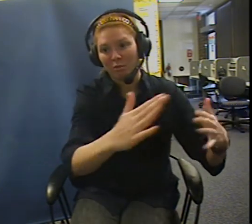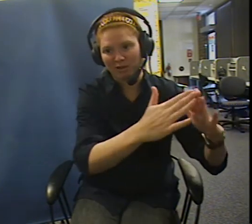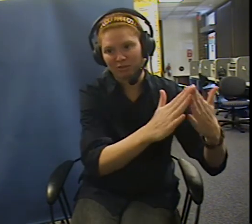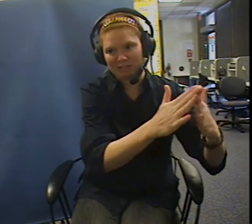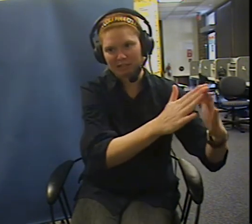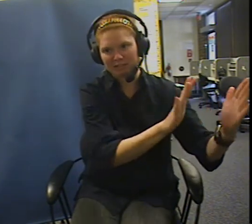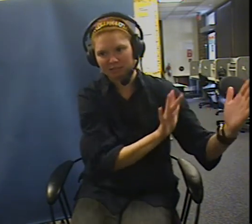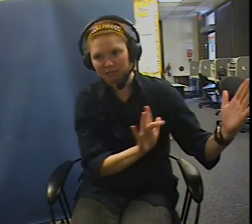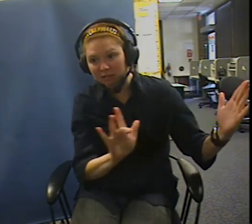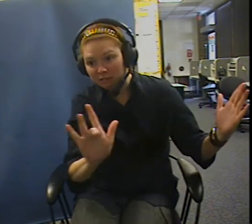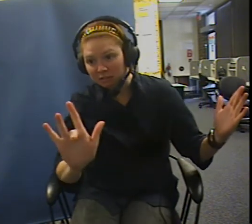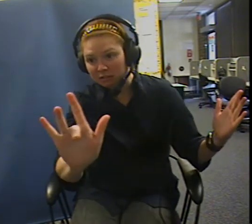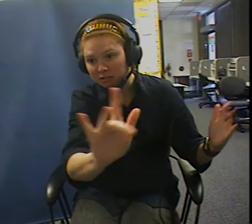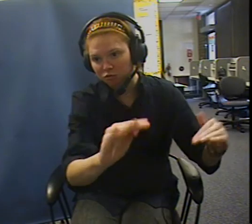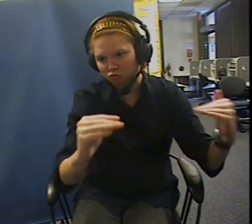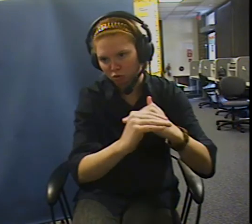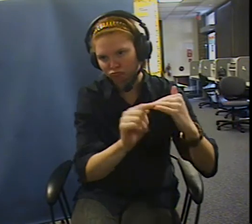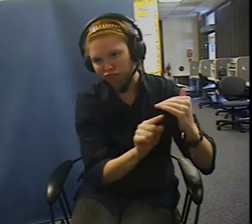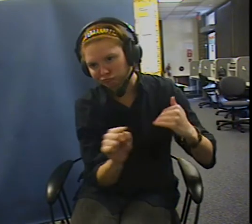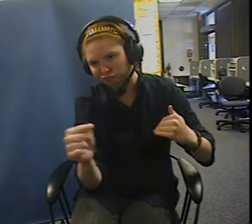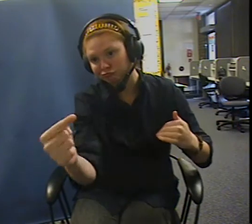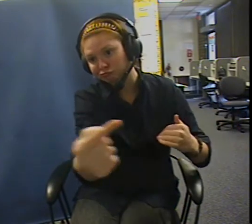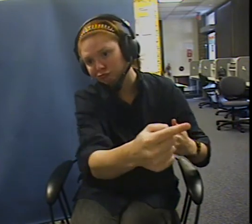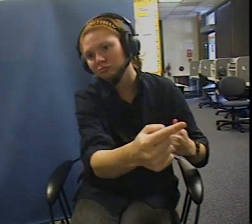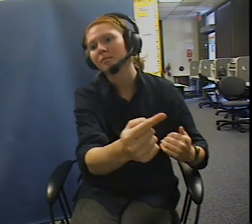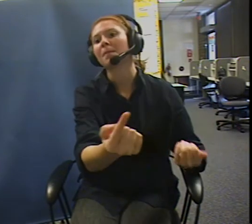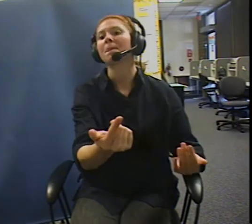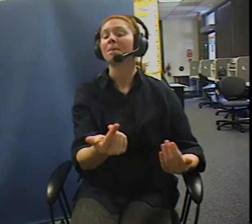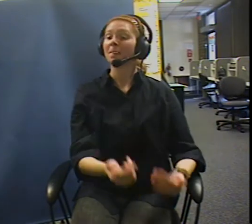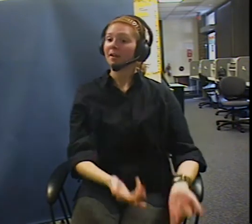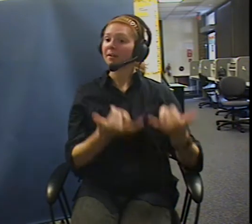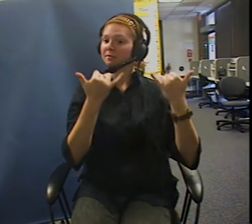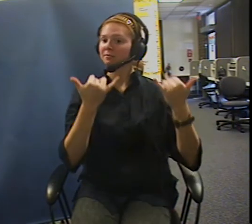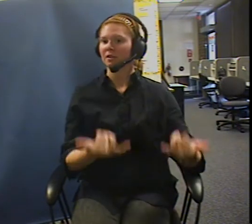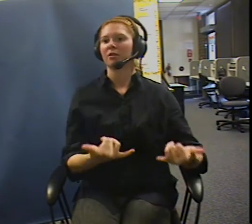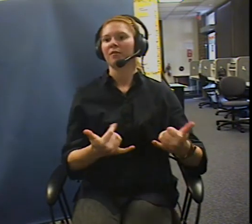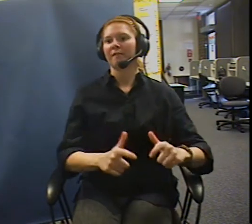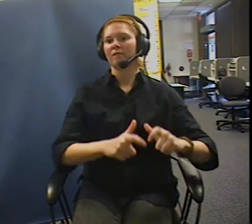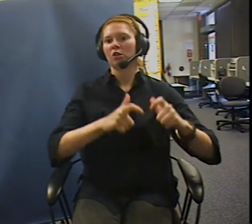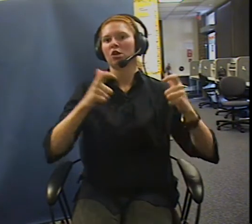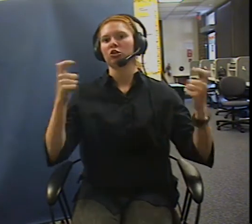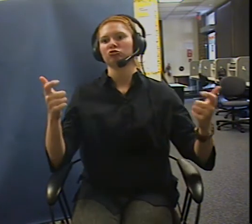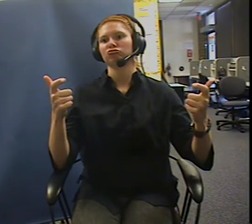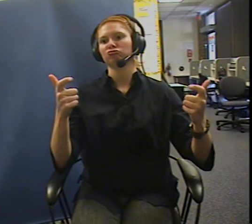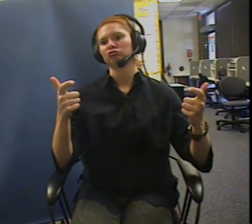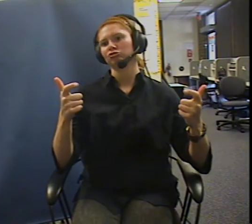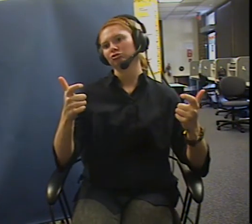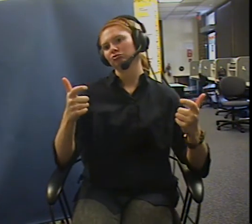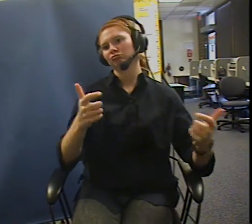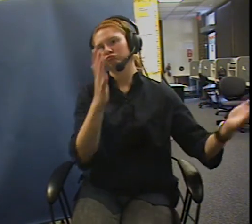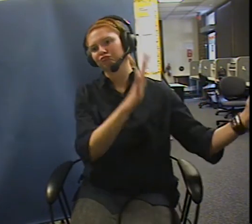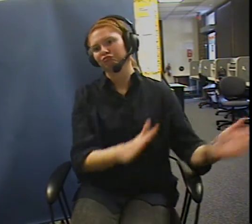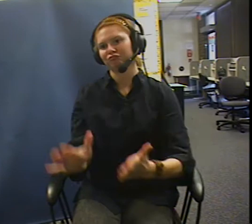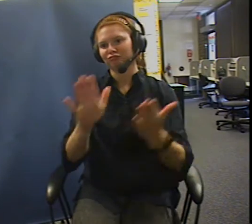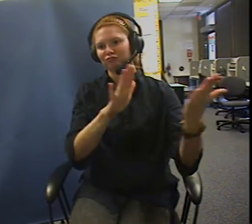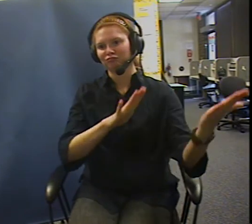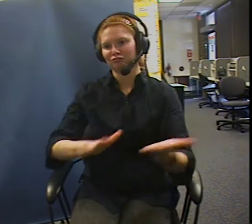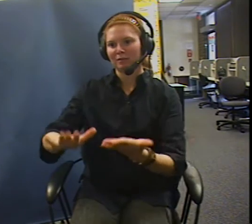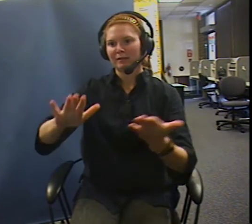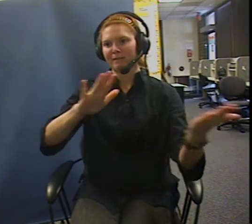manufacturing to large assembly line production. When you have an assembly line, production is done on large conveyor belts, and you